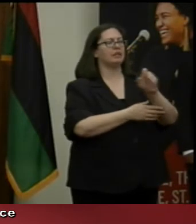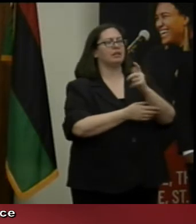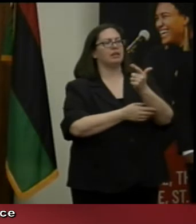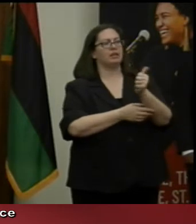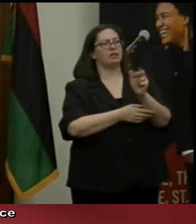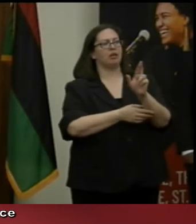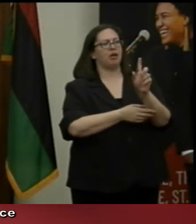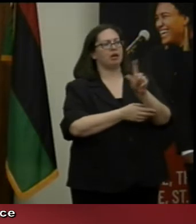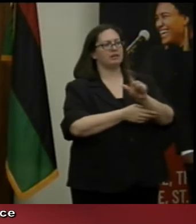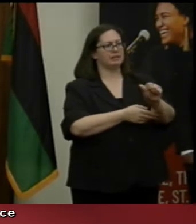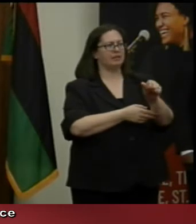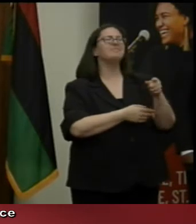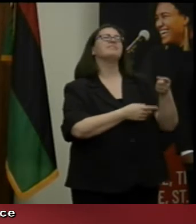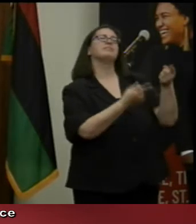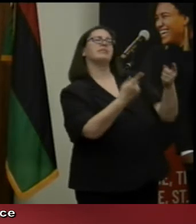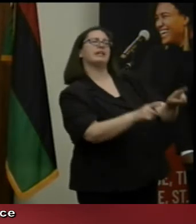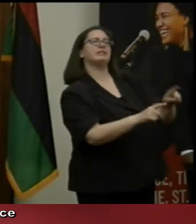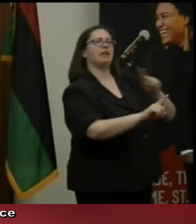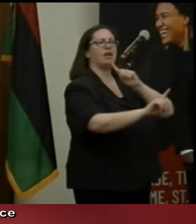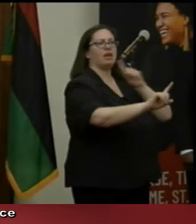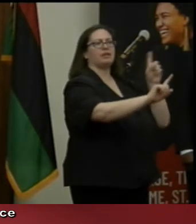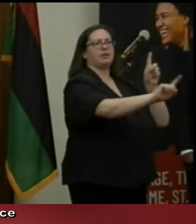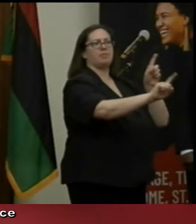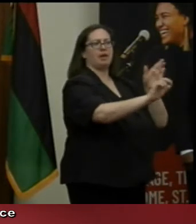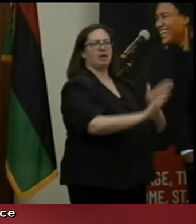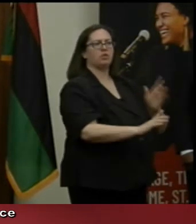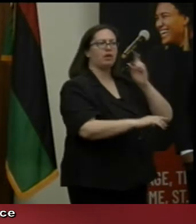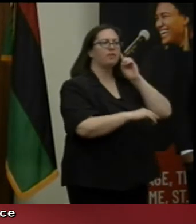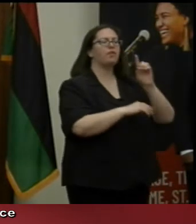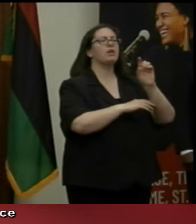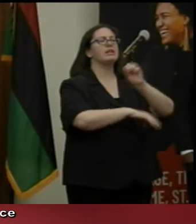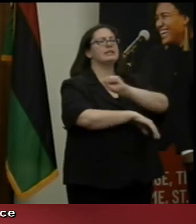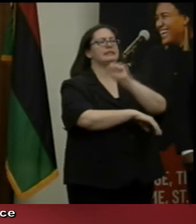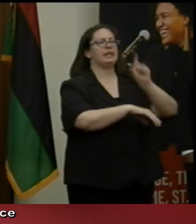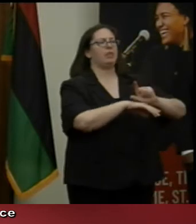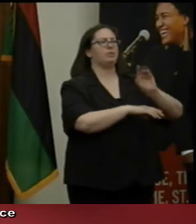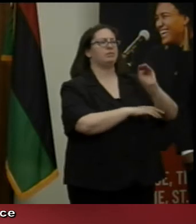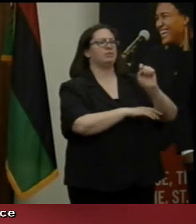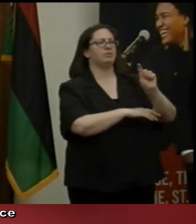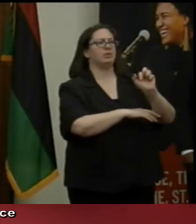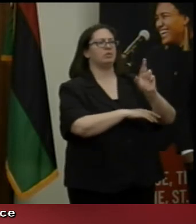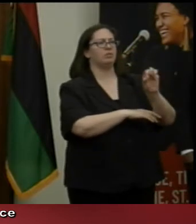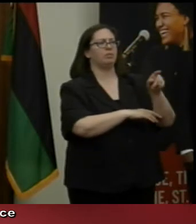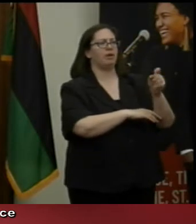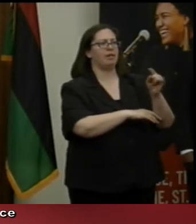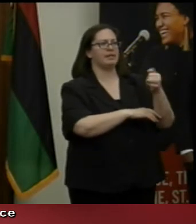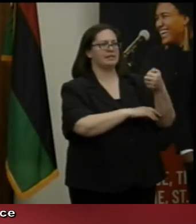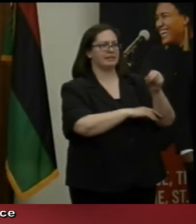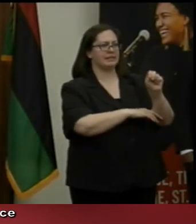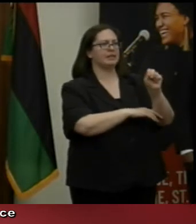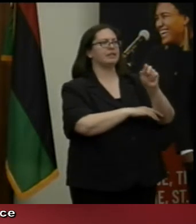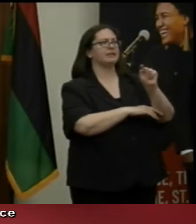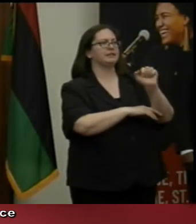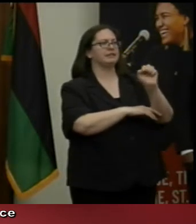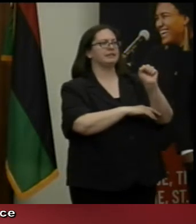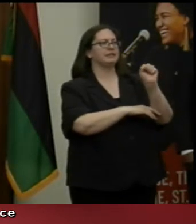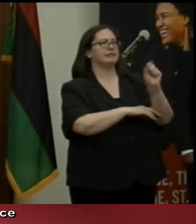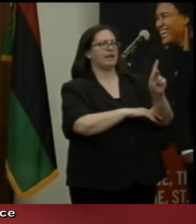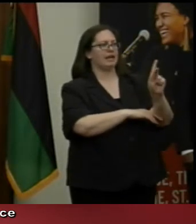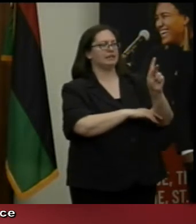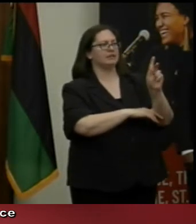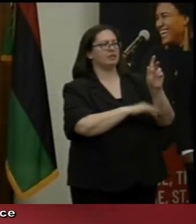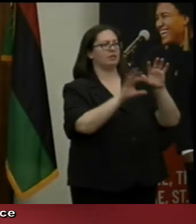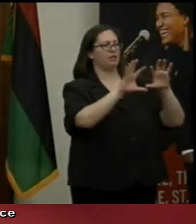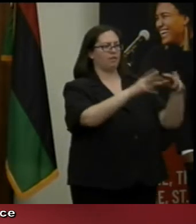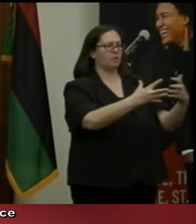incident commander for the St. Louis Metropolitan Pandemic Task Force, that our early preventative